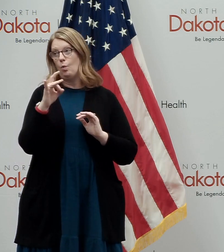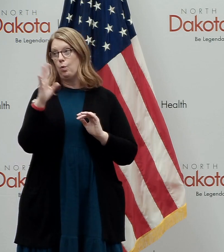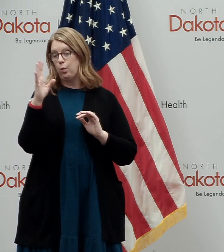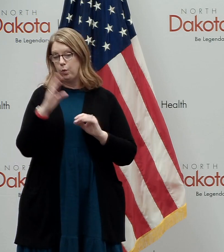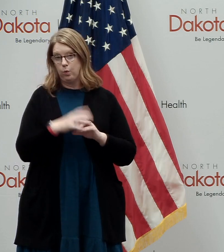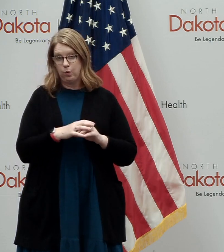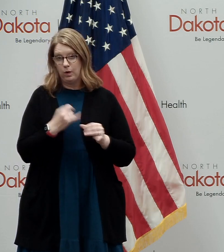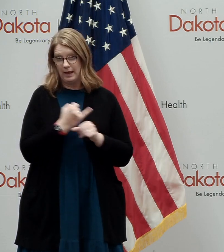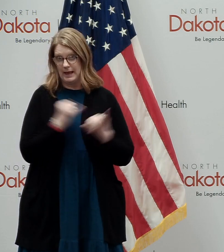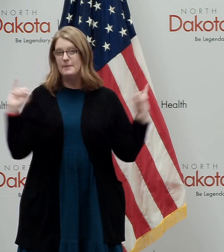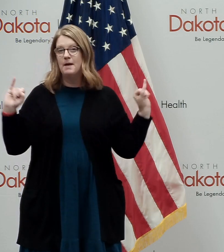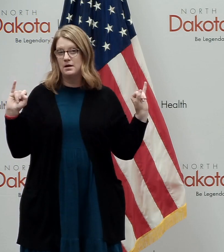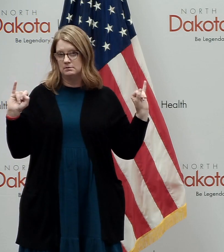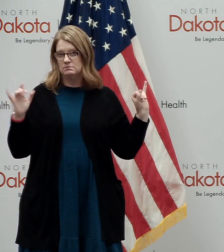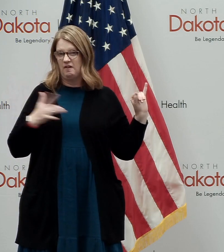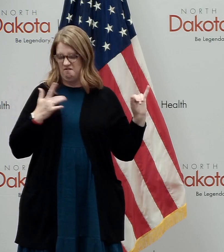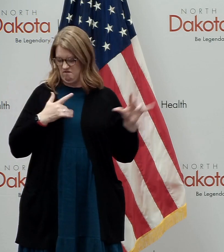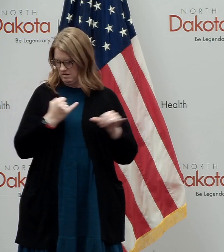belief in